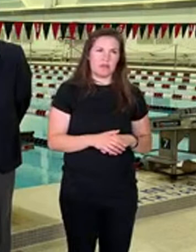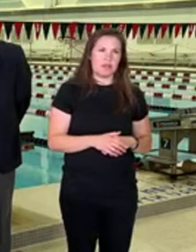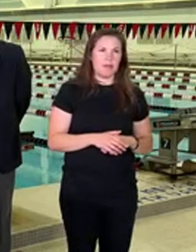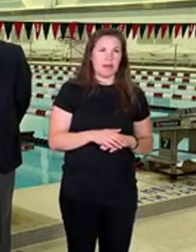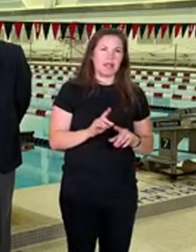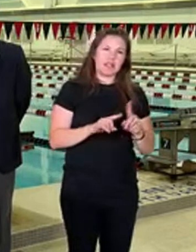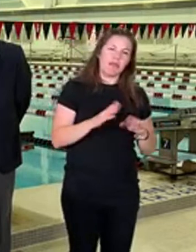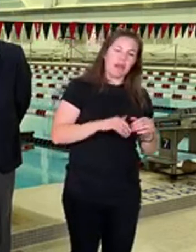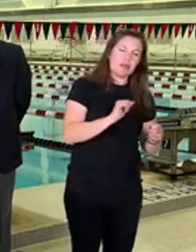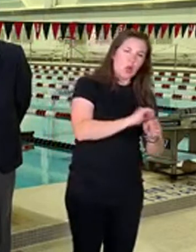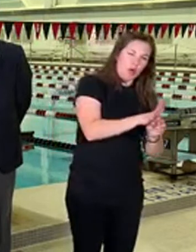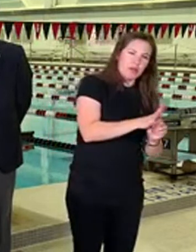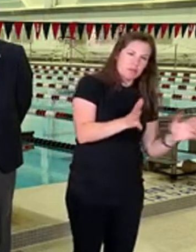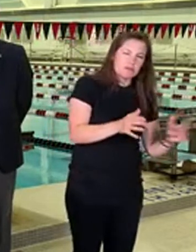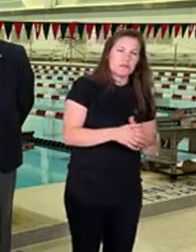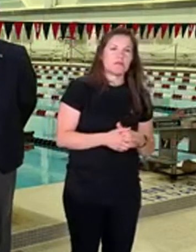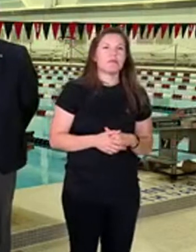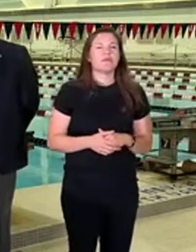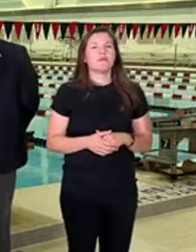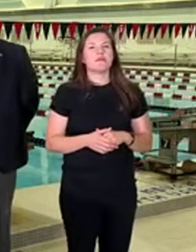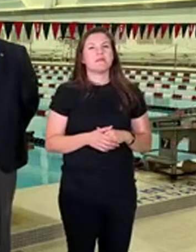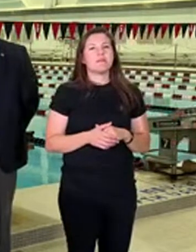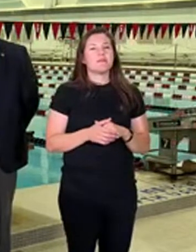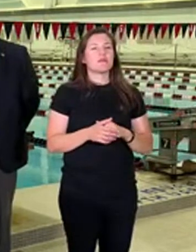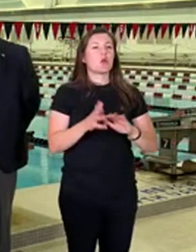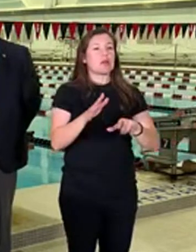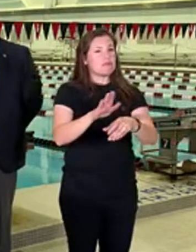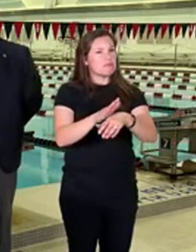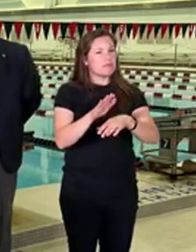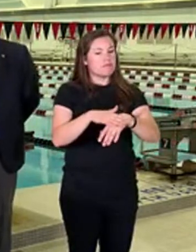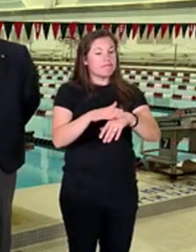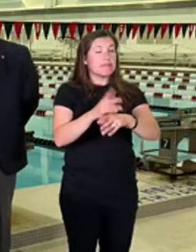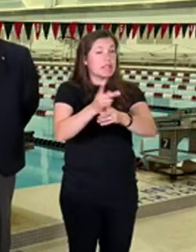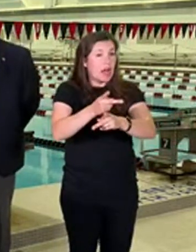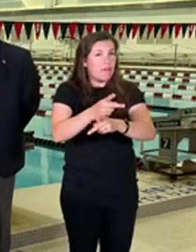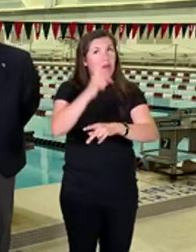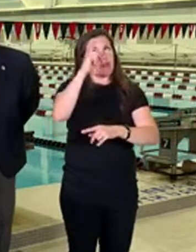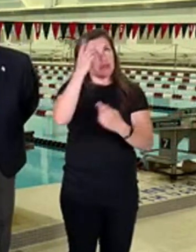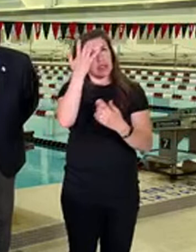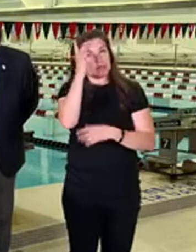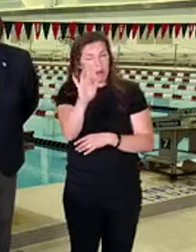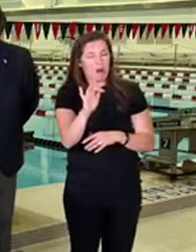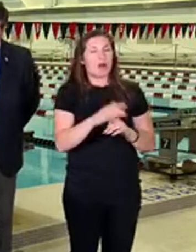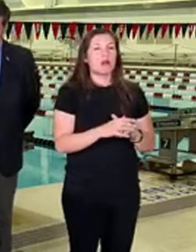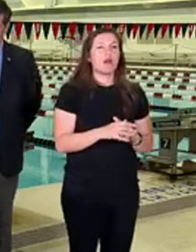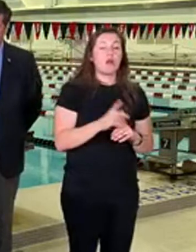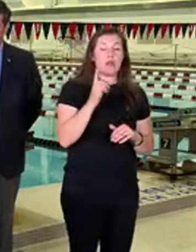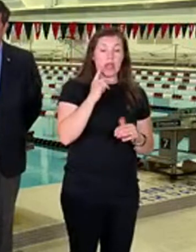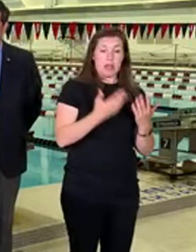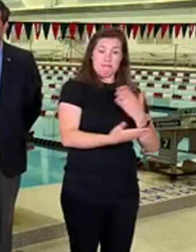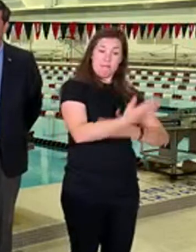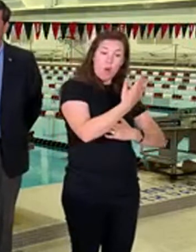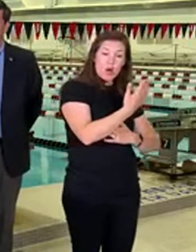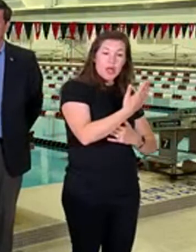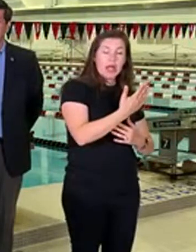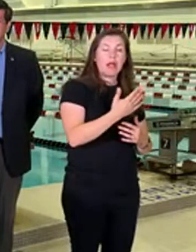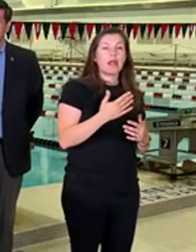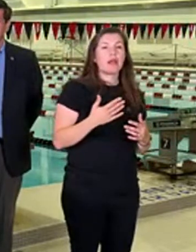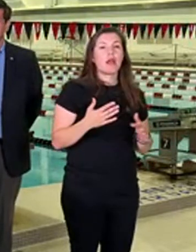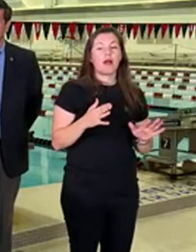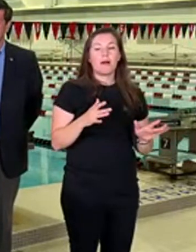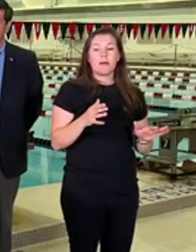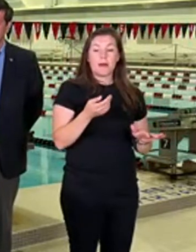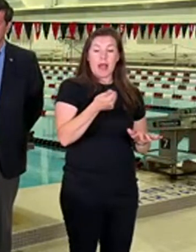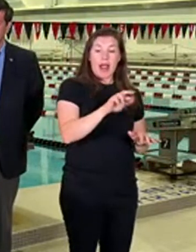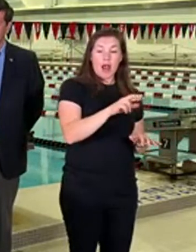COVID. So just we want people to be careful and think smart. So think about earlier in the morning, the